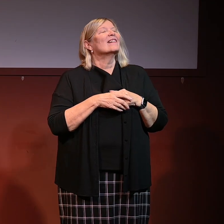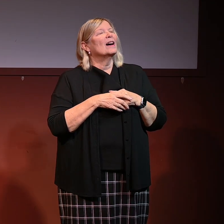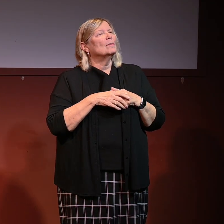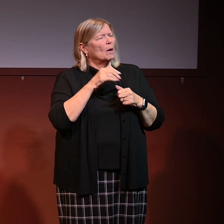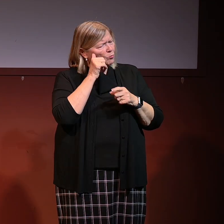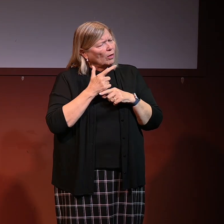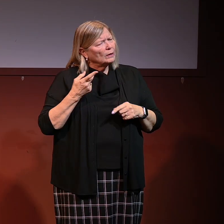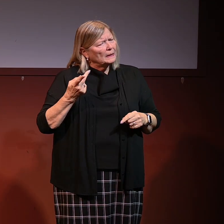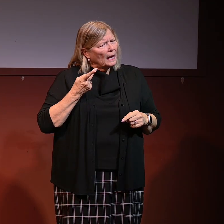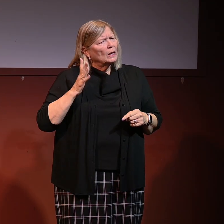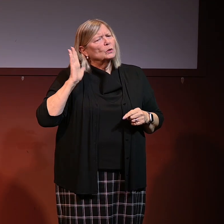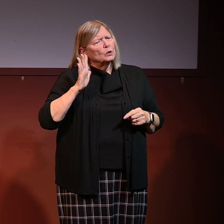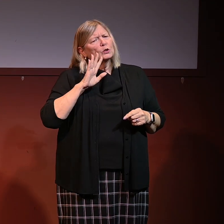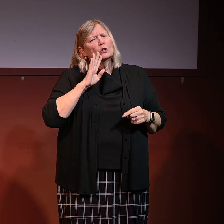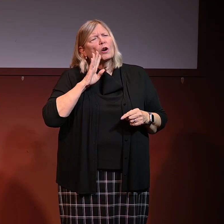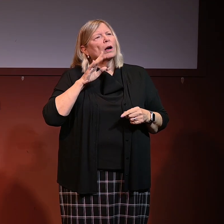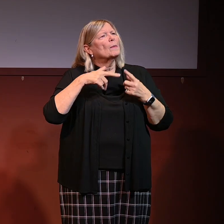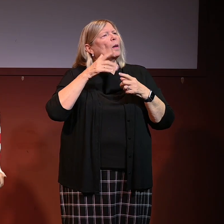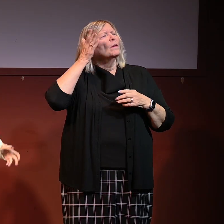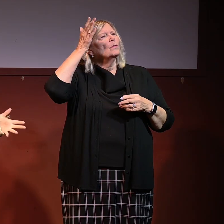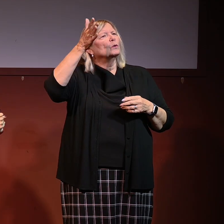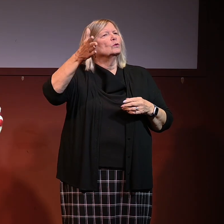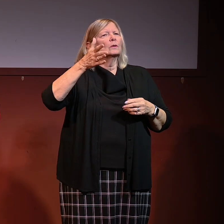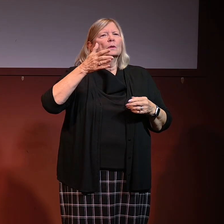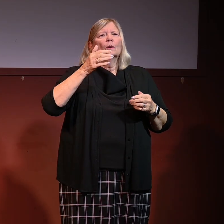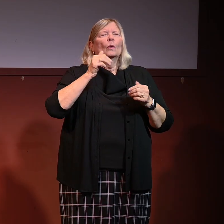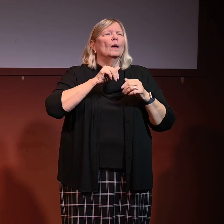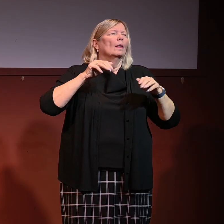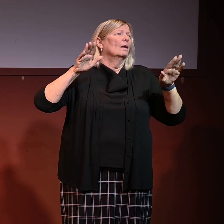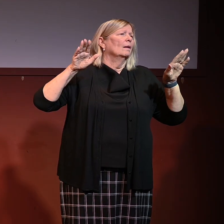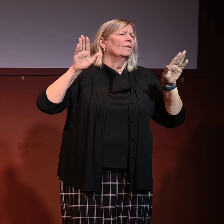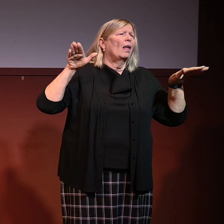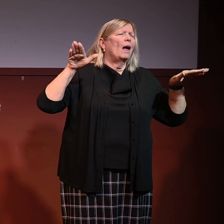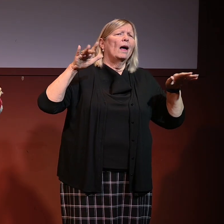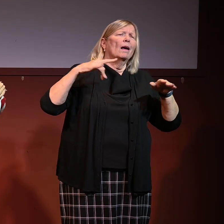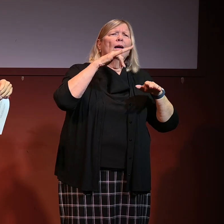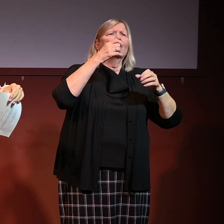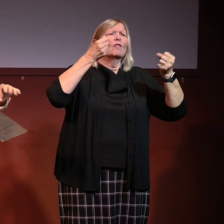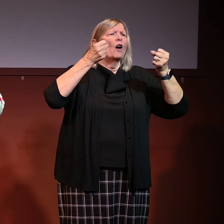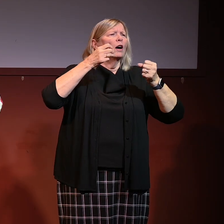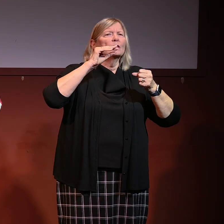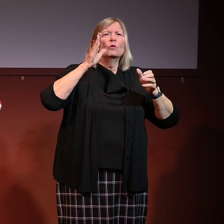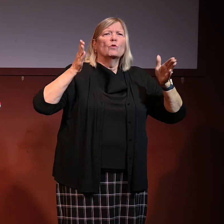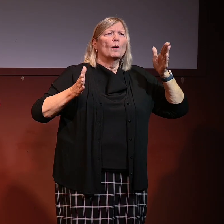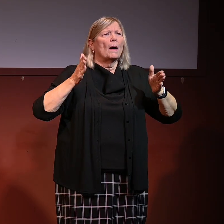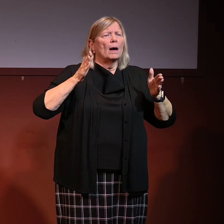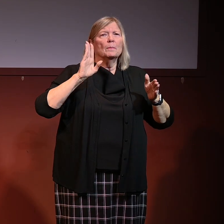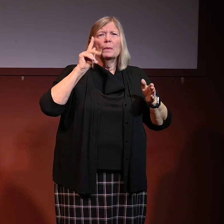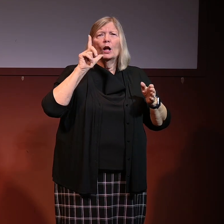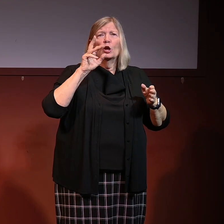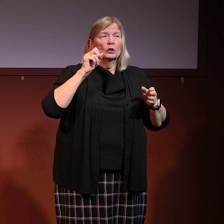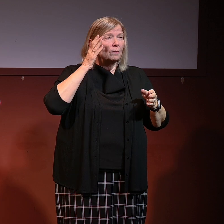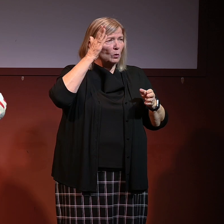My brother and I used to talk of the future, with flying cars and robot butlers. The future